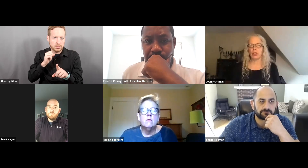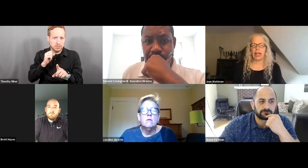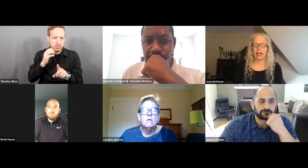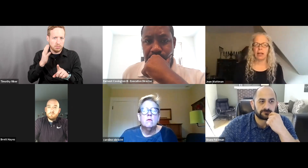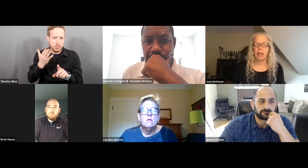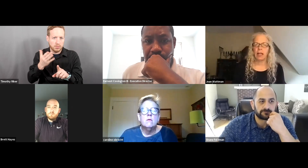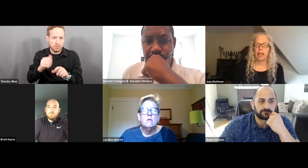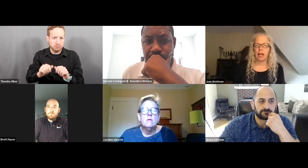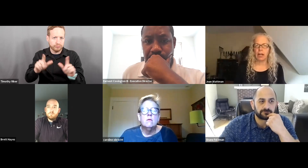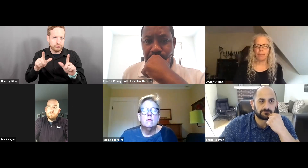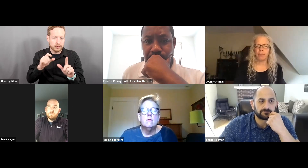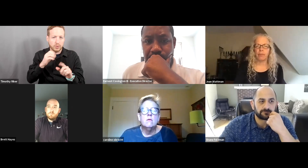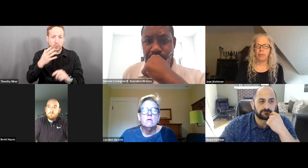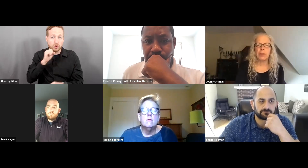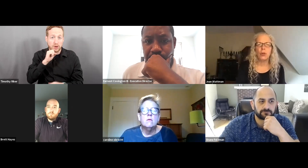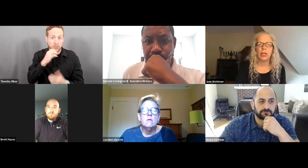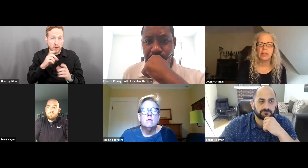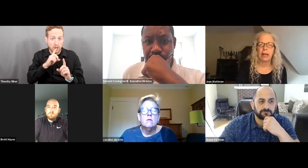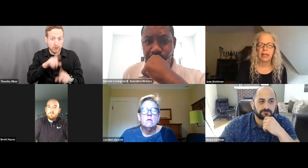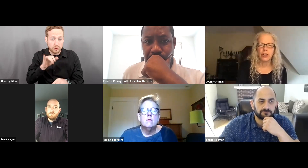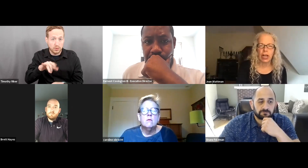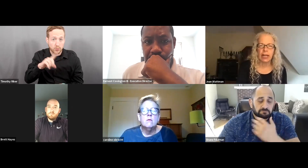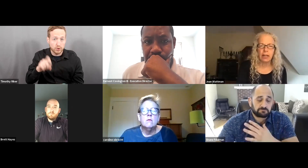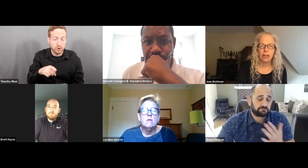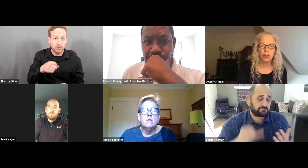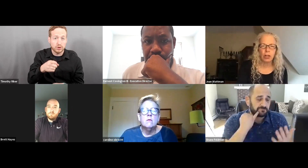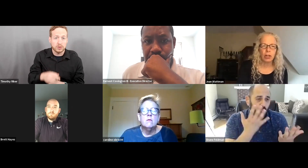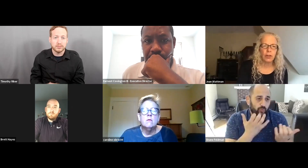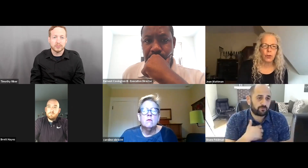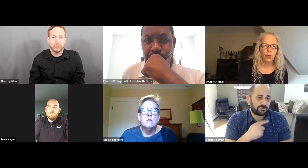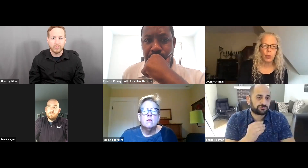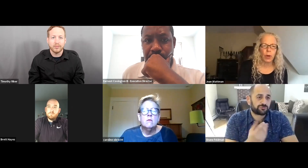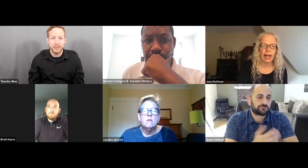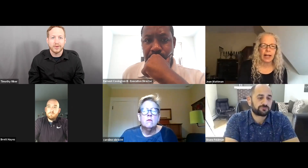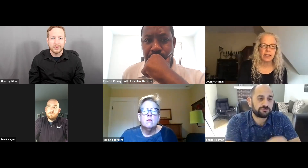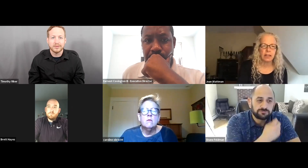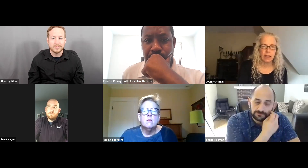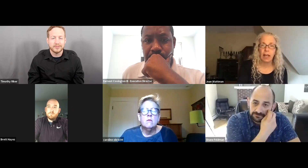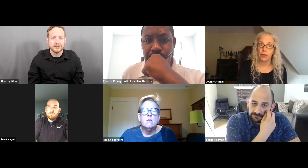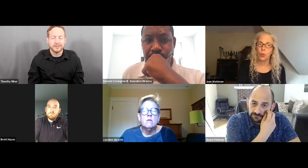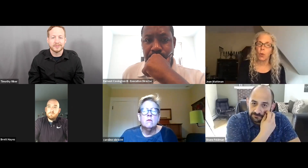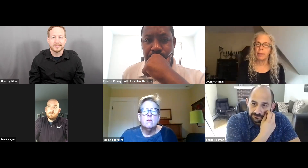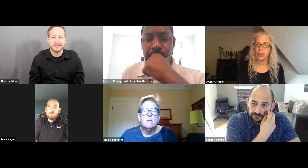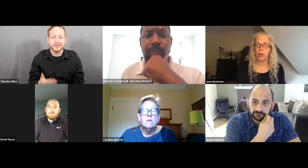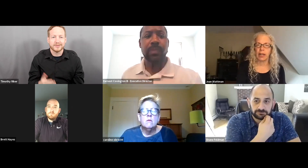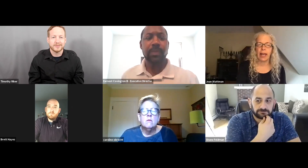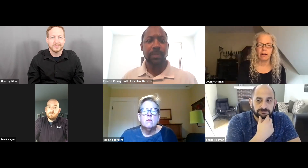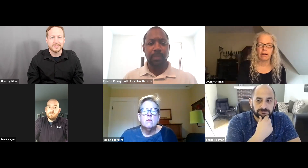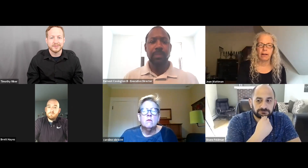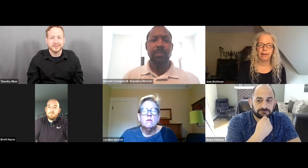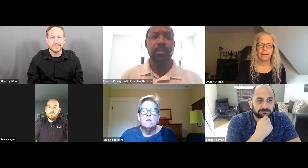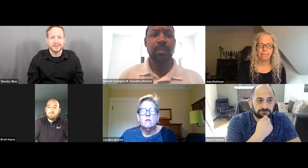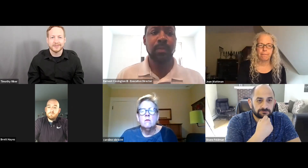from Shane. Maybe you can spotlight Shane if you would want to ask. Yes, if you want me to, I